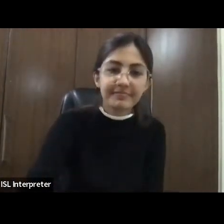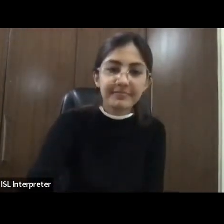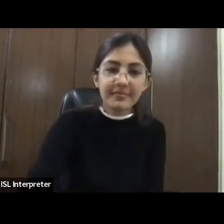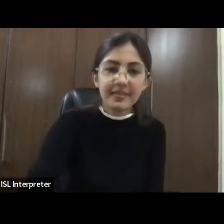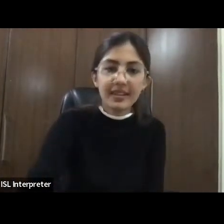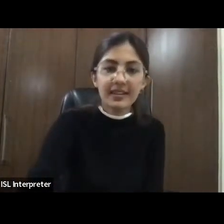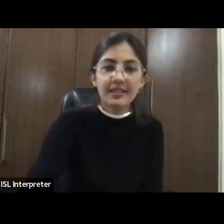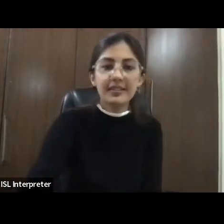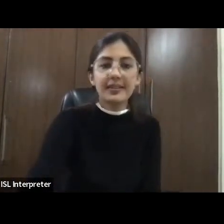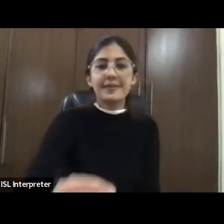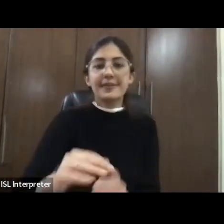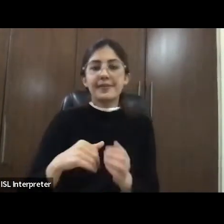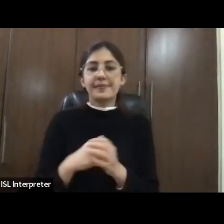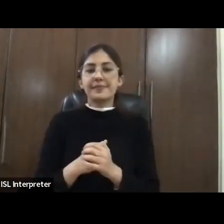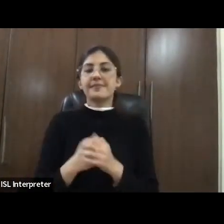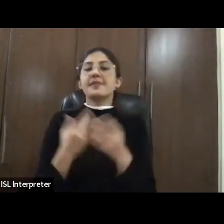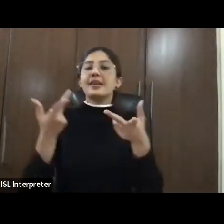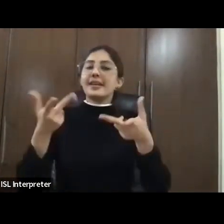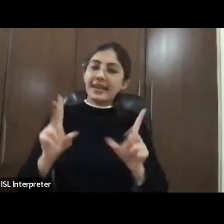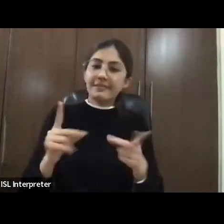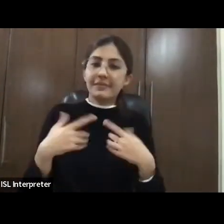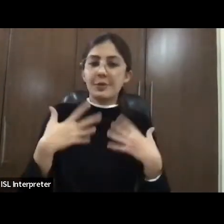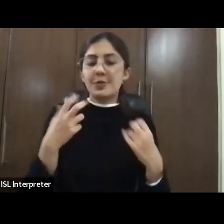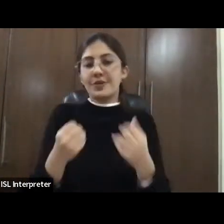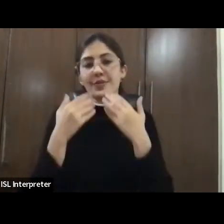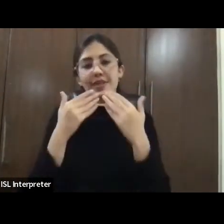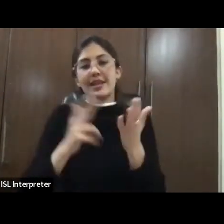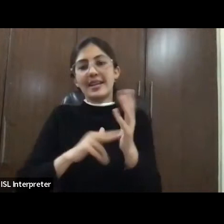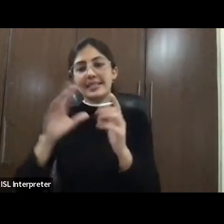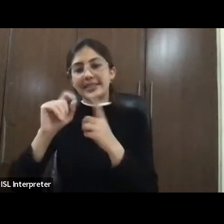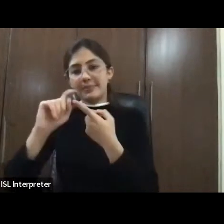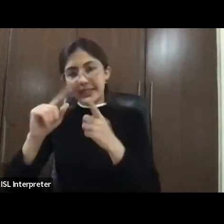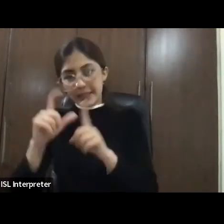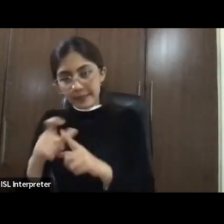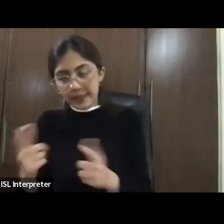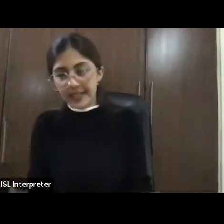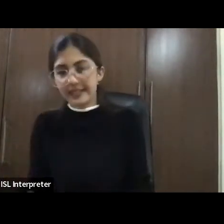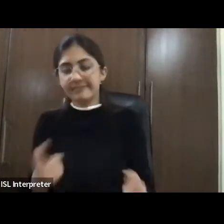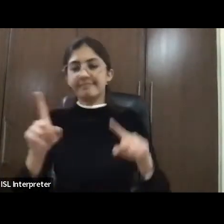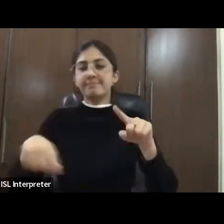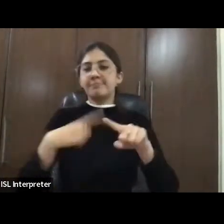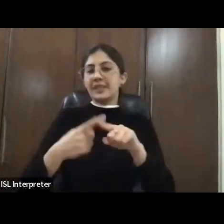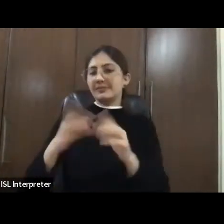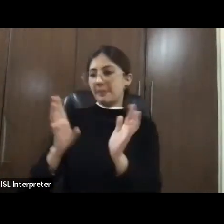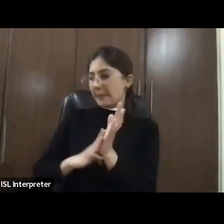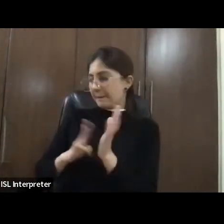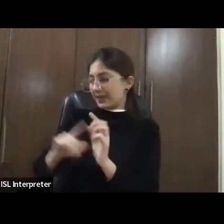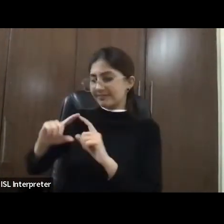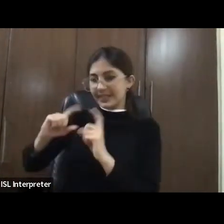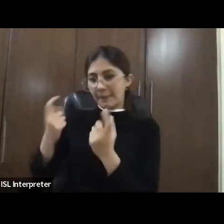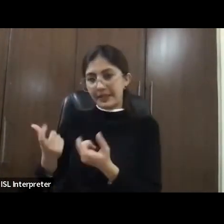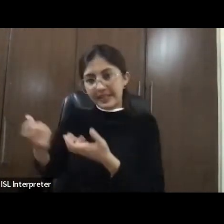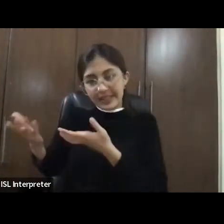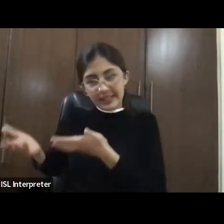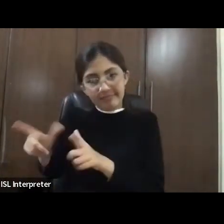thank NCPEDP. I would like to thank my fellow jury members for